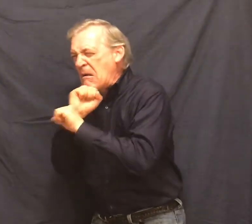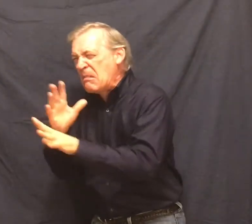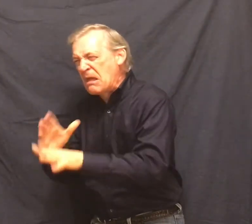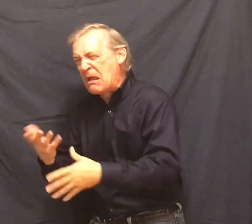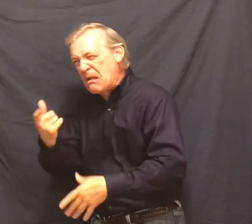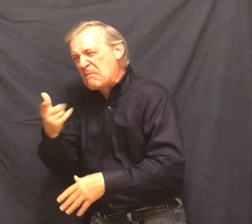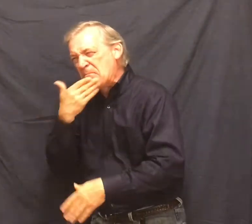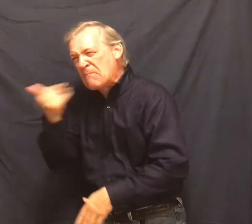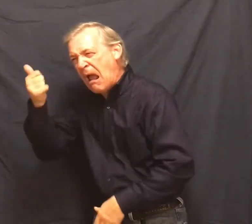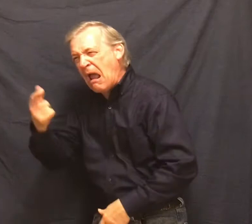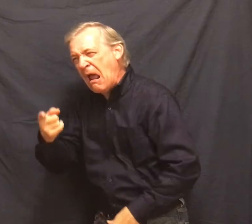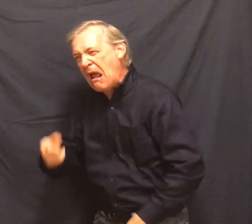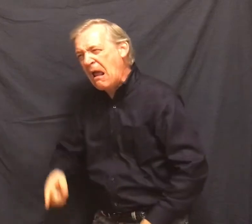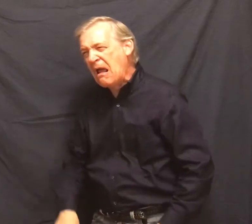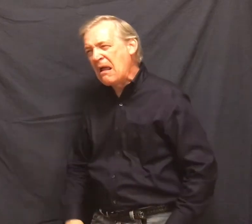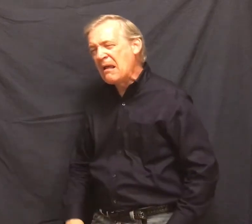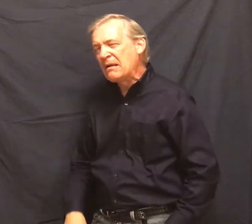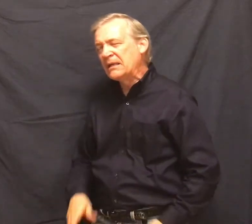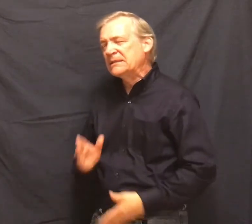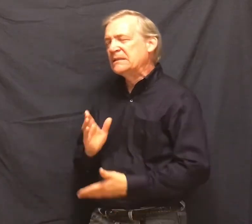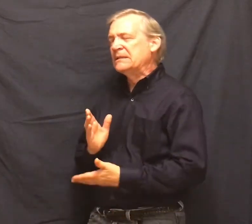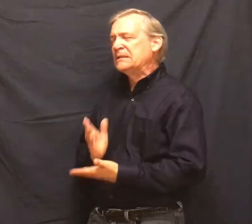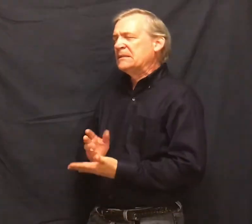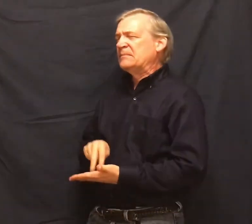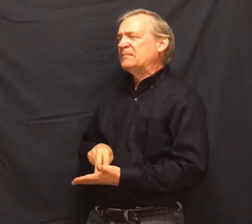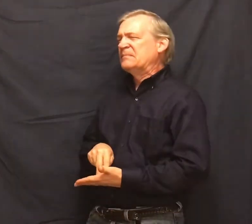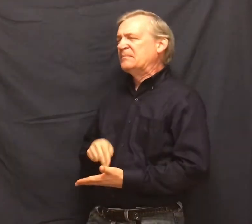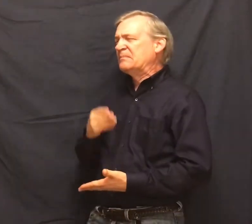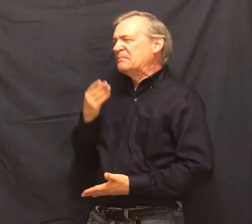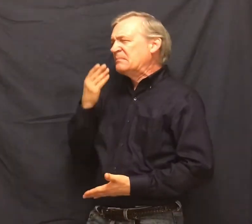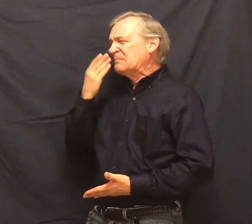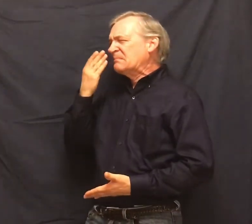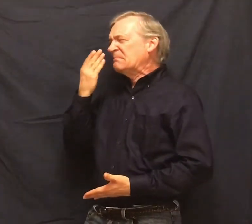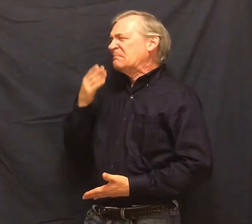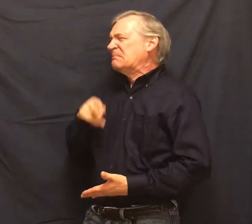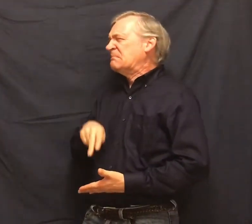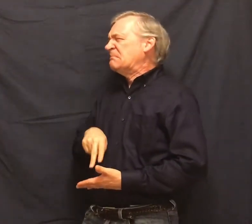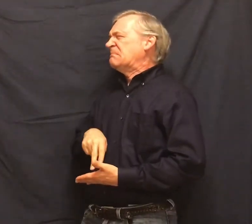He stopped and sniffed the air and, still sniffing, looked down at the old dog.